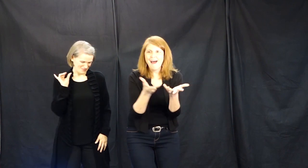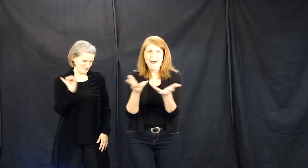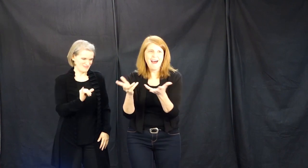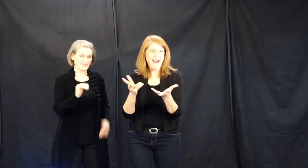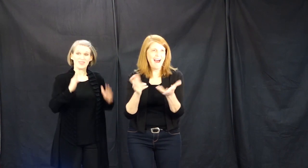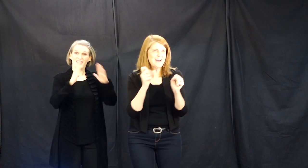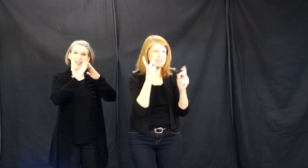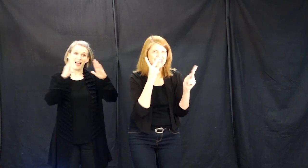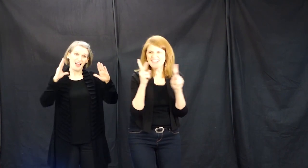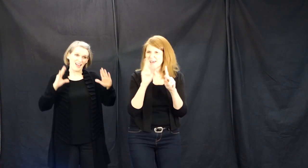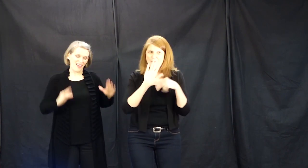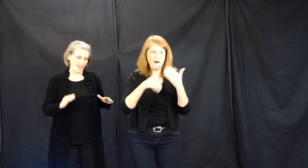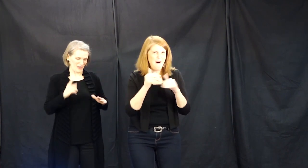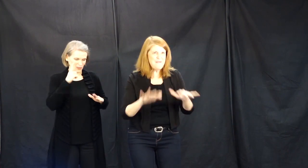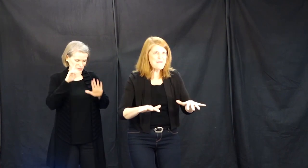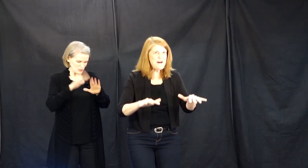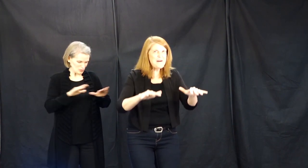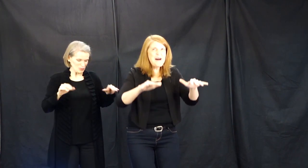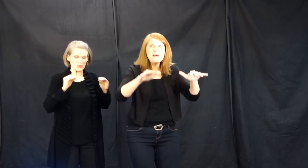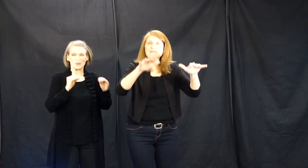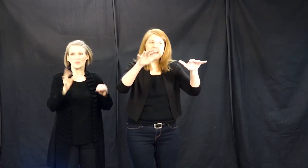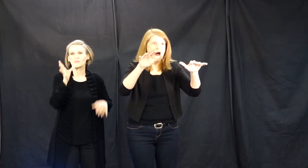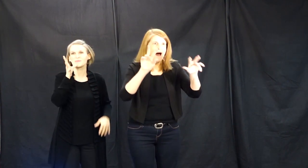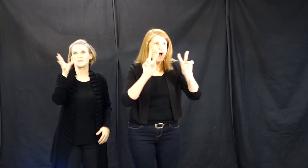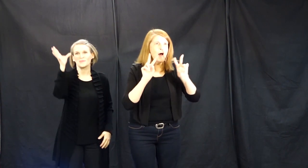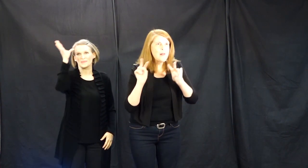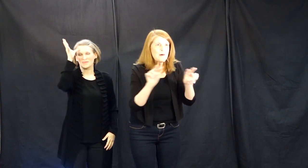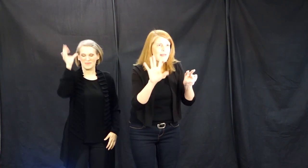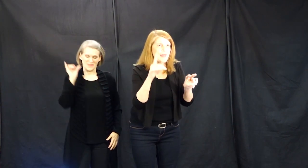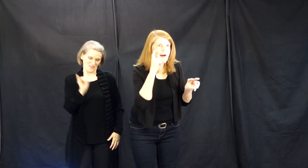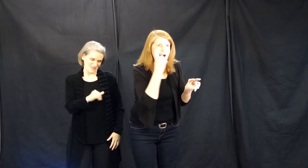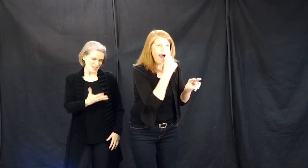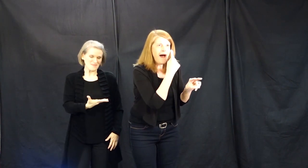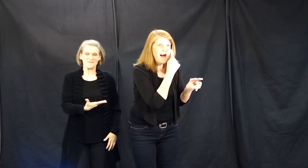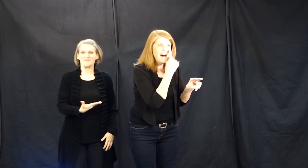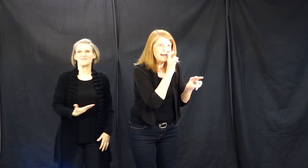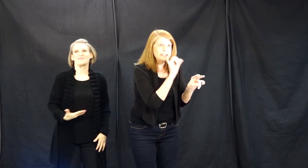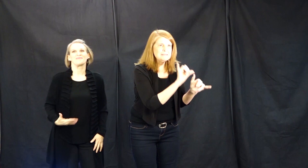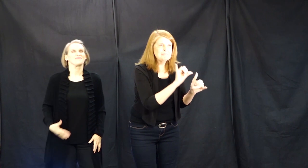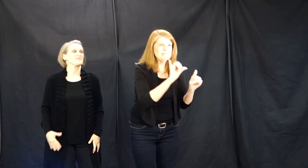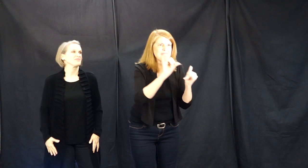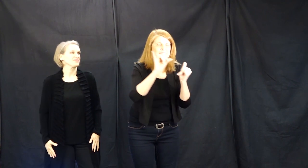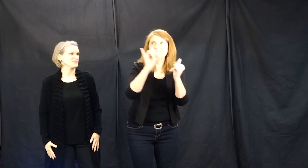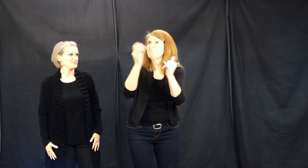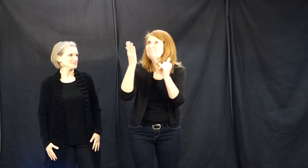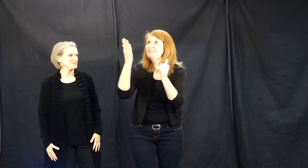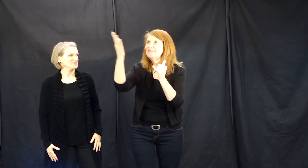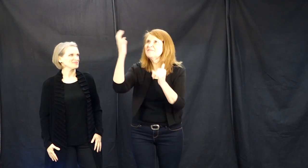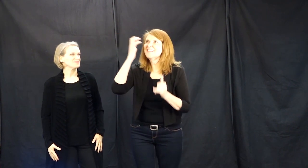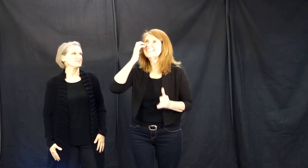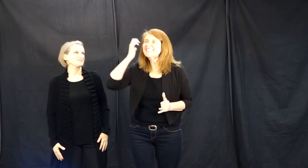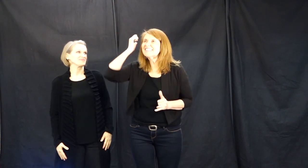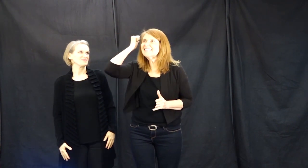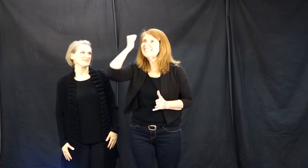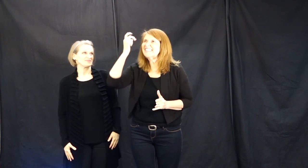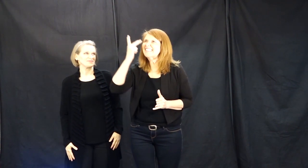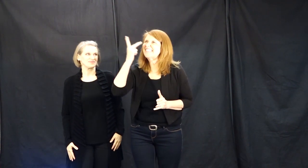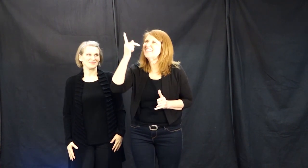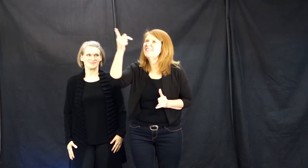growing up. The orphanage. In their eyes I see you, Alexander. I see you every